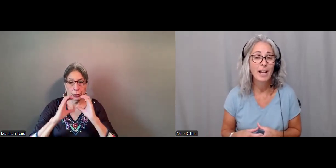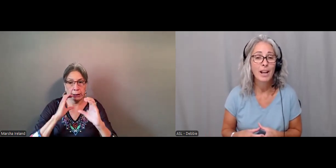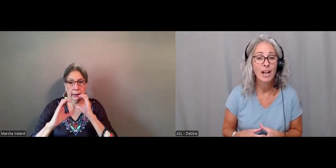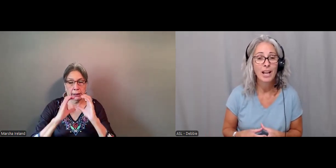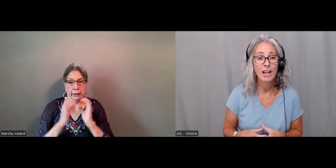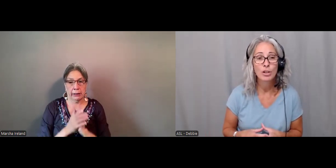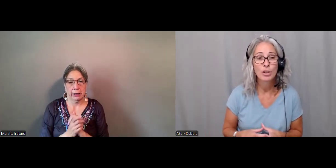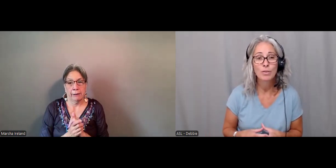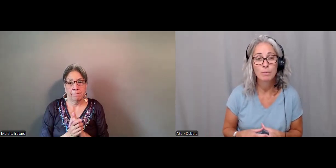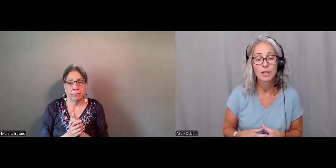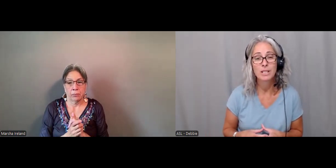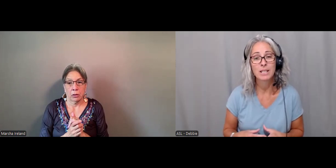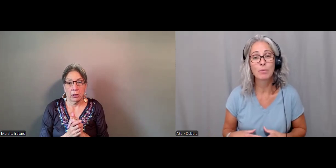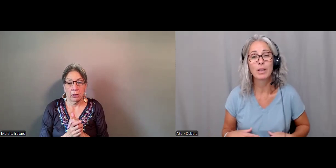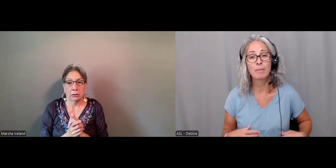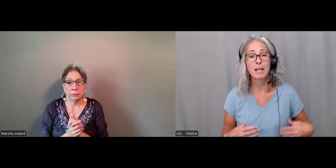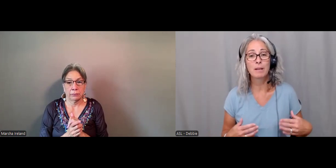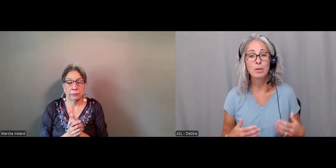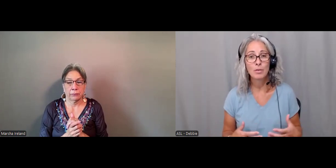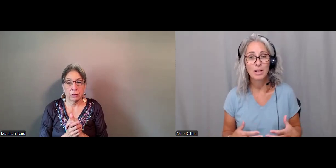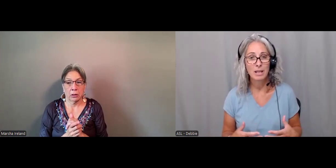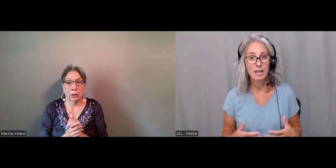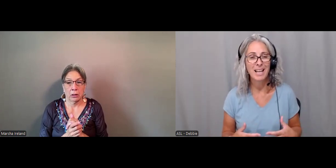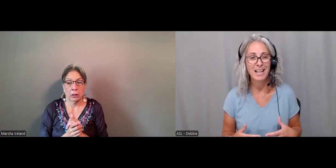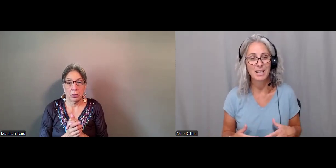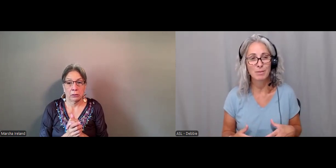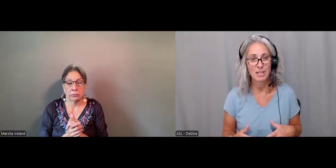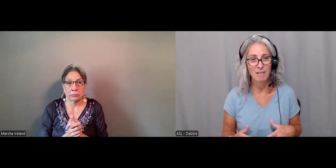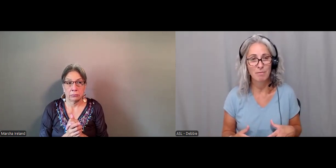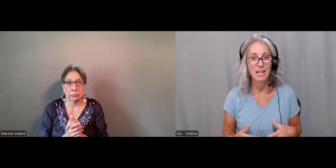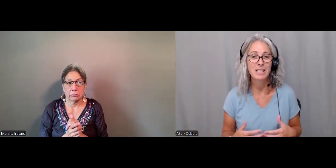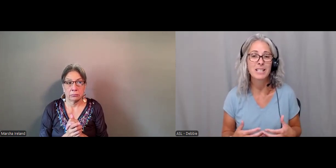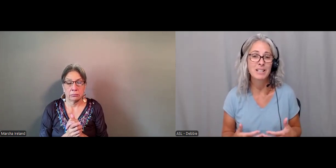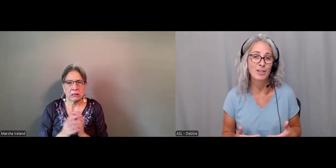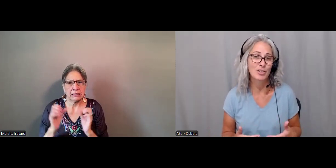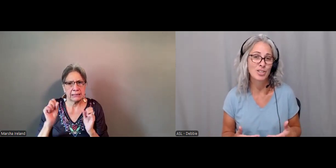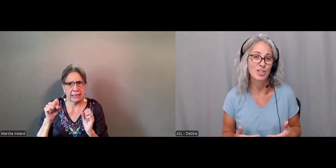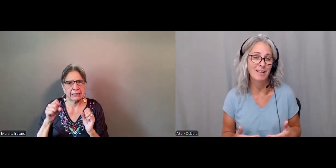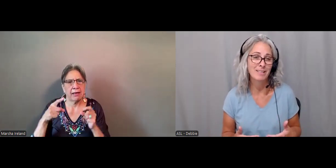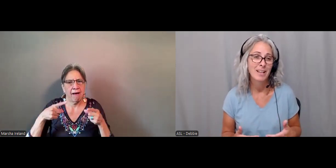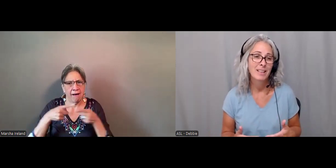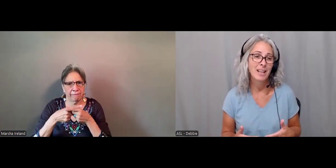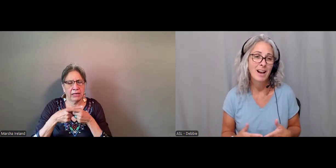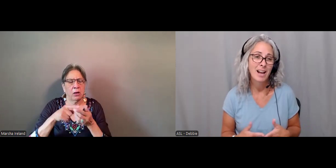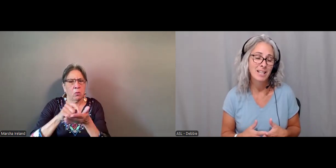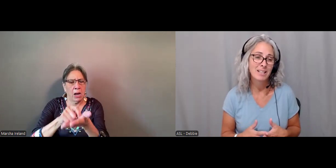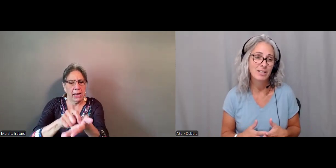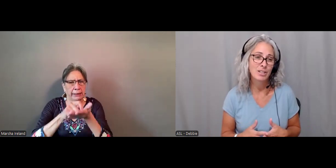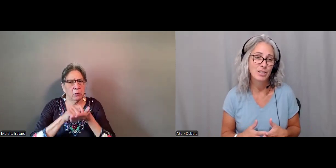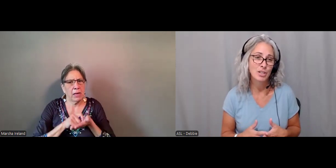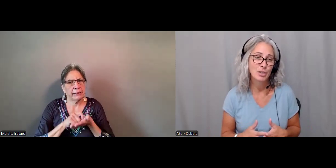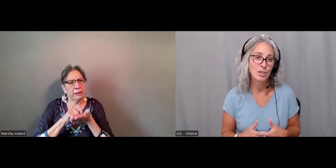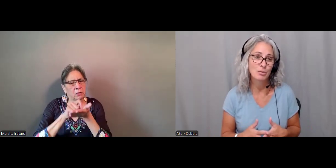population, but I also experienced it within my community because I was deaf, because they didn't understand that I